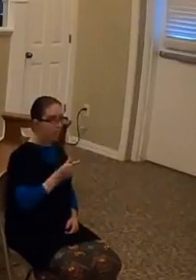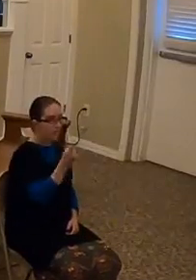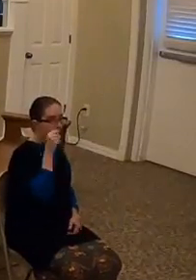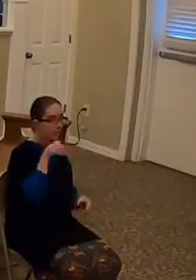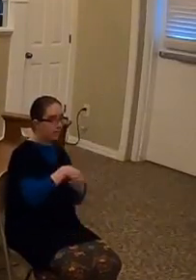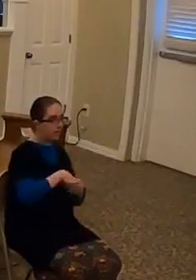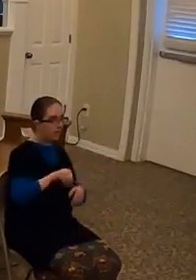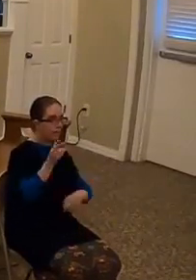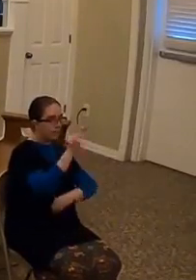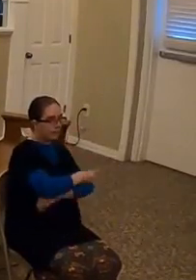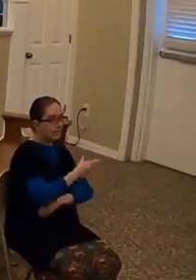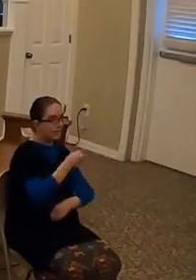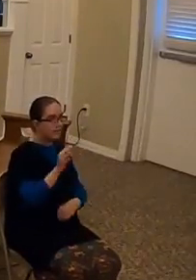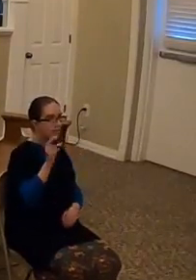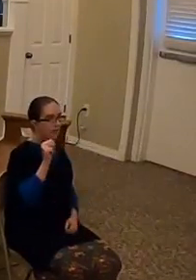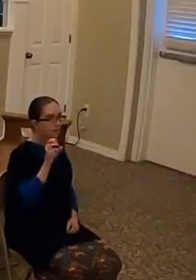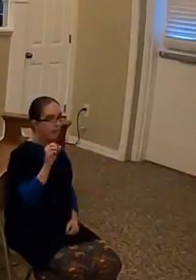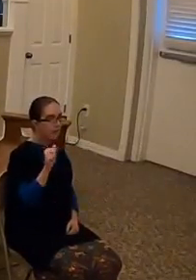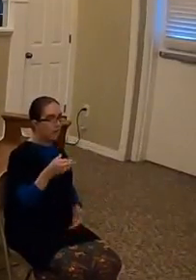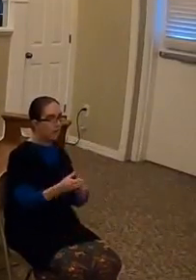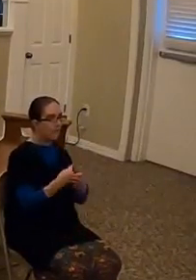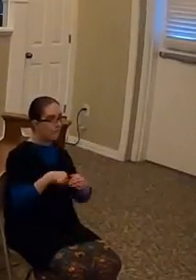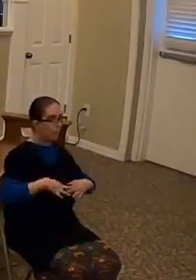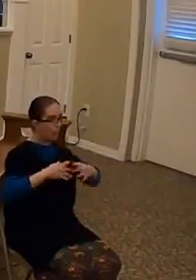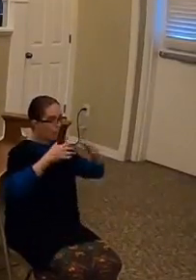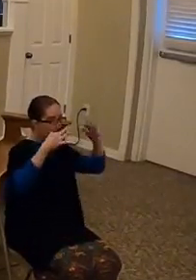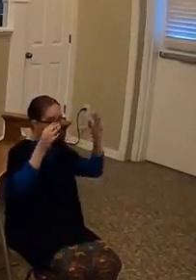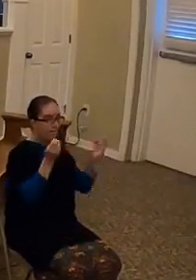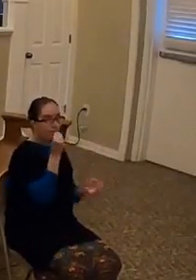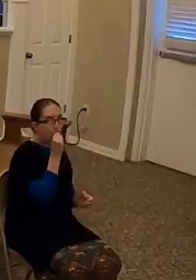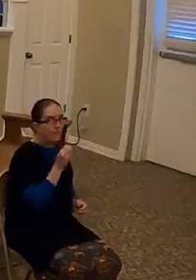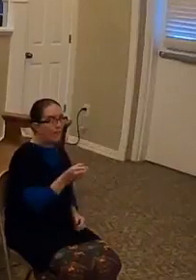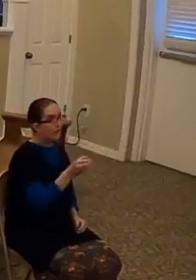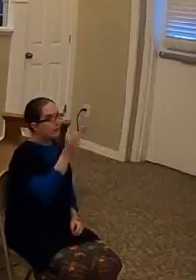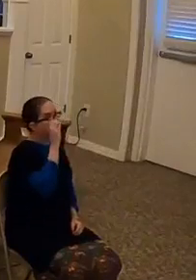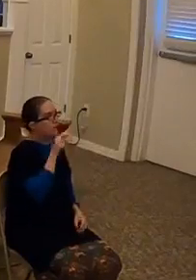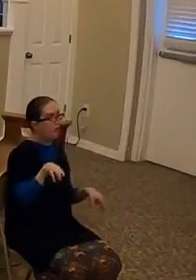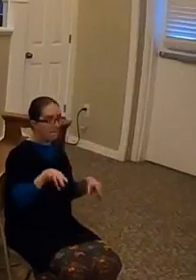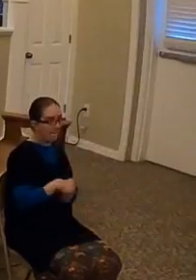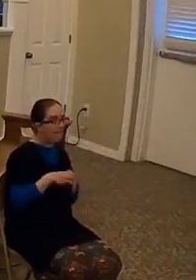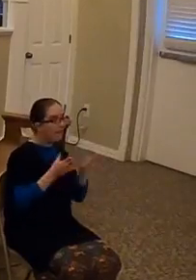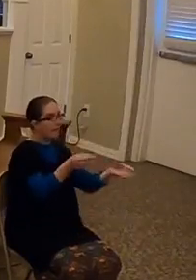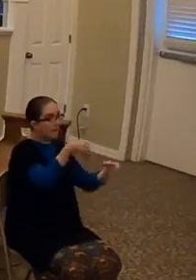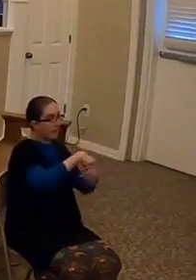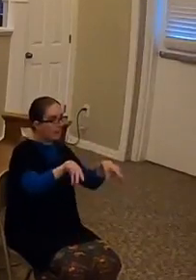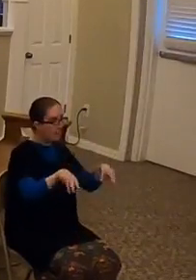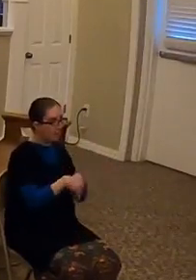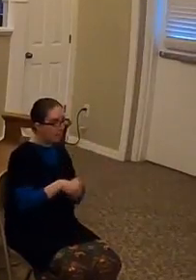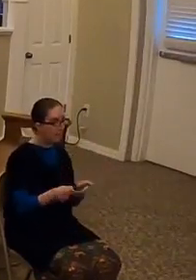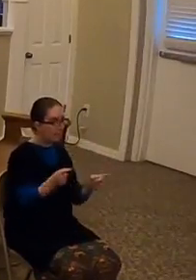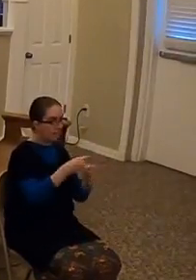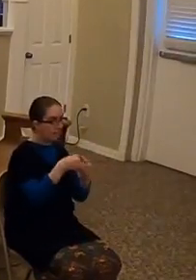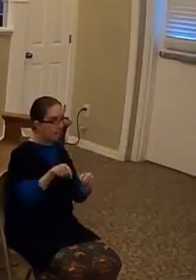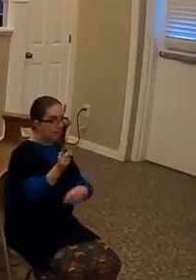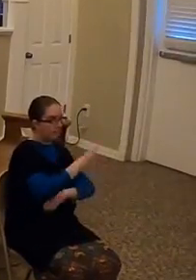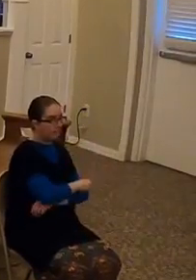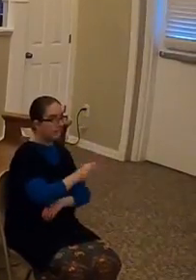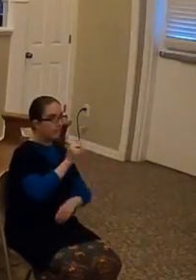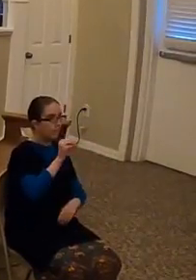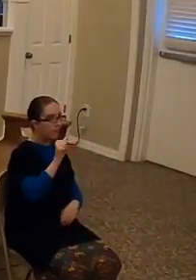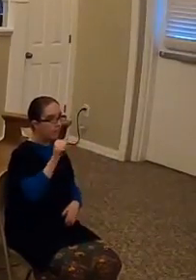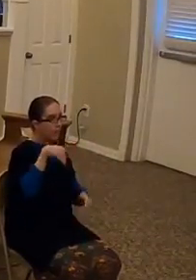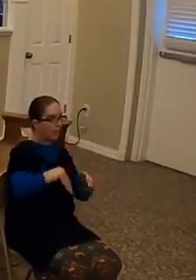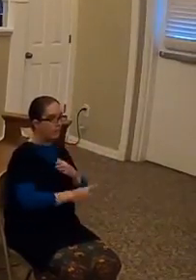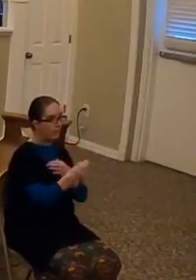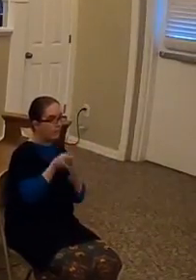as in the days of Noah that were before the flood, they were eating and drinking, marrying and giving in marriage until the day that Noah entered into